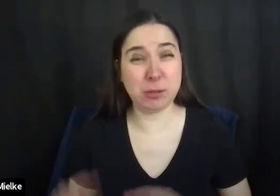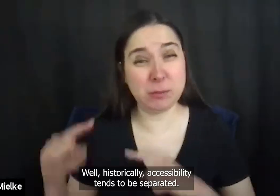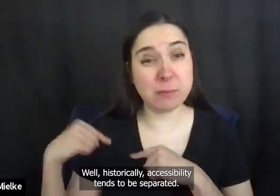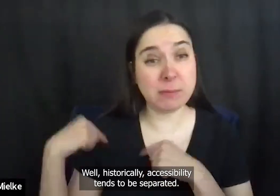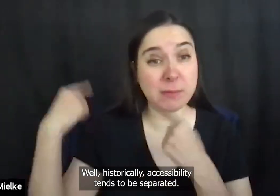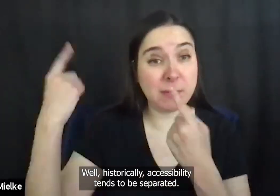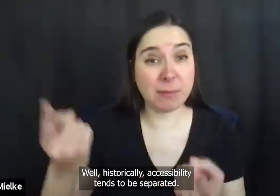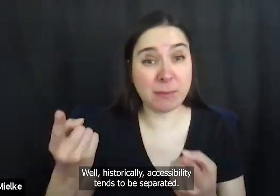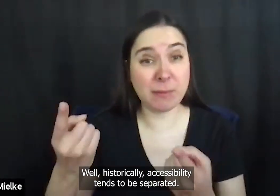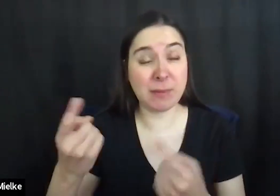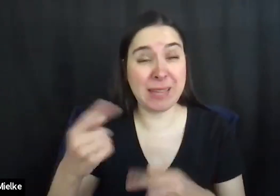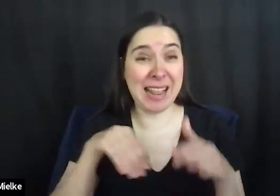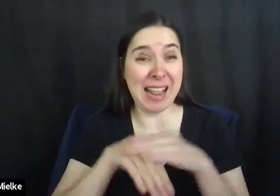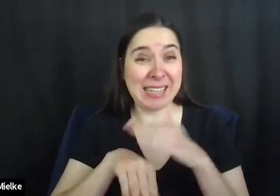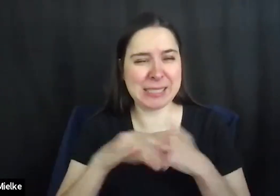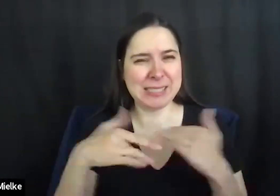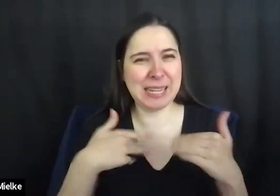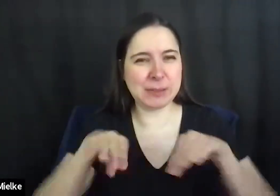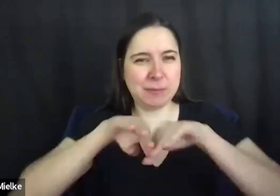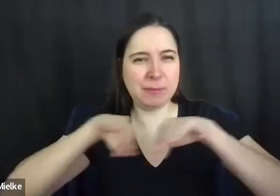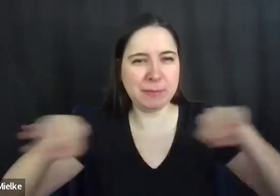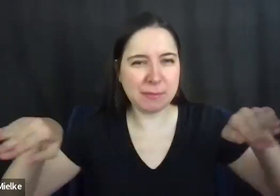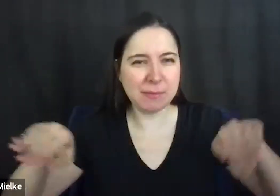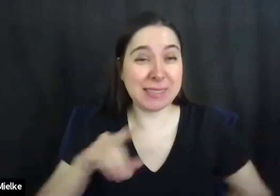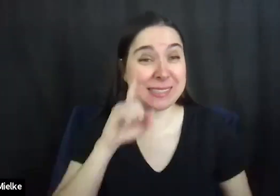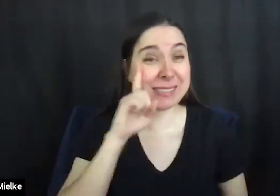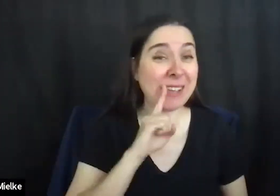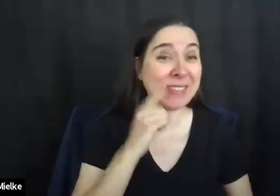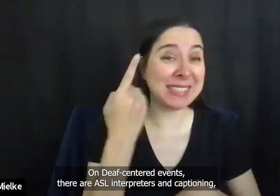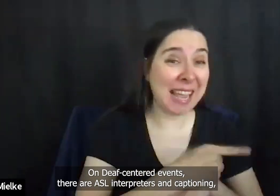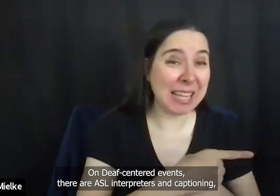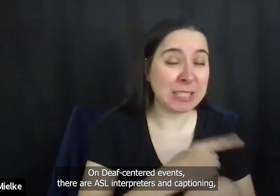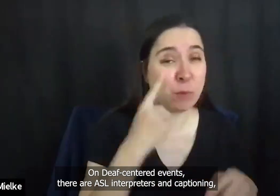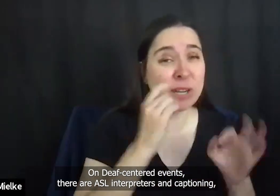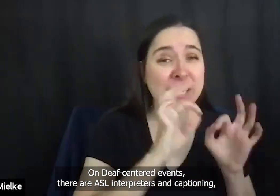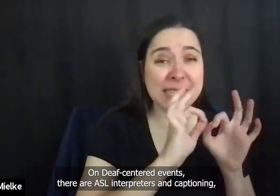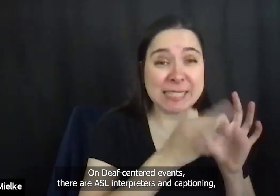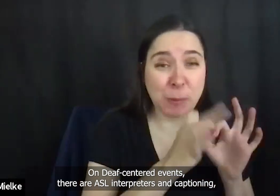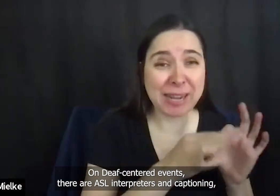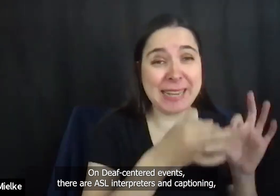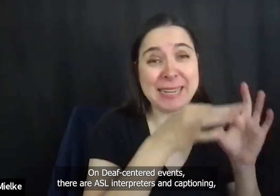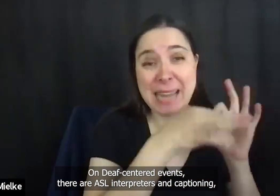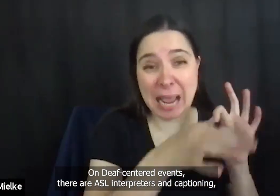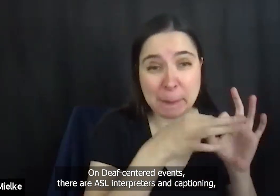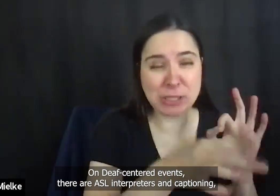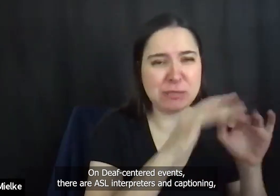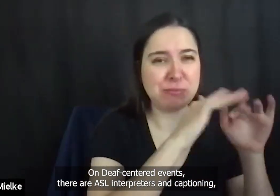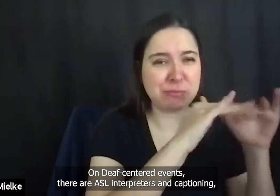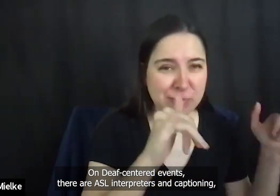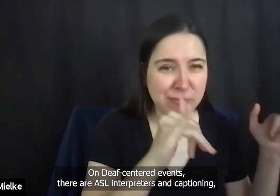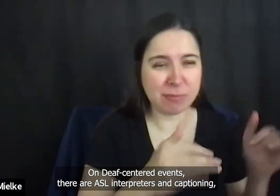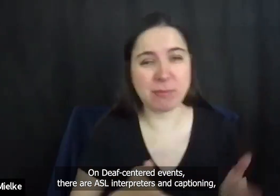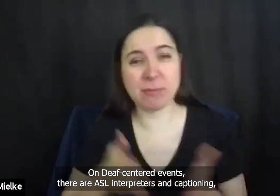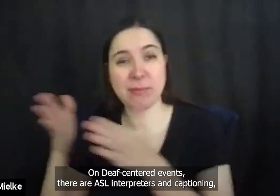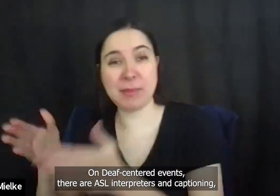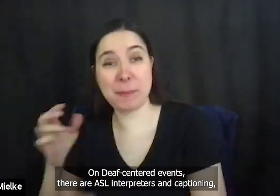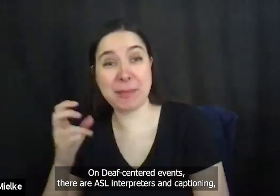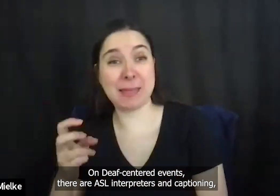Well, historically, accessibility tends to be separated. On deaf-centered events, there are ASL interpreters and captioning, and